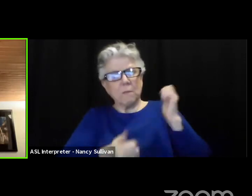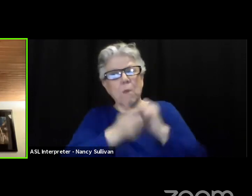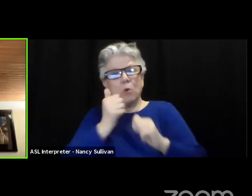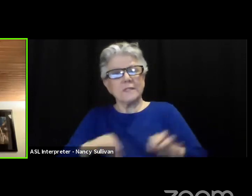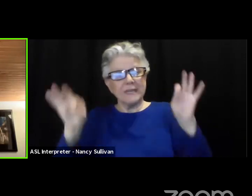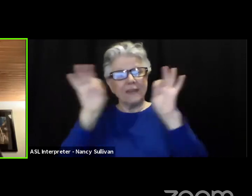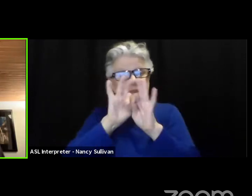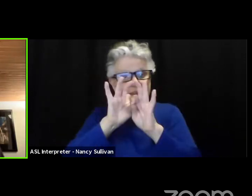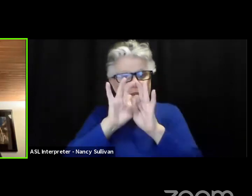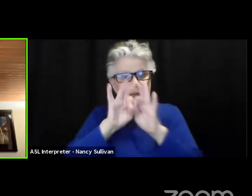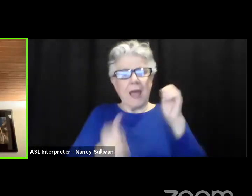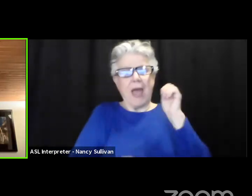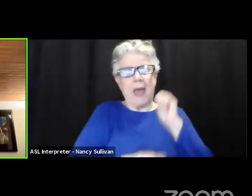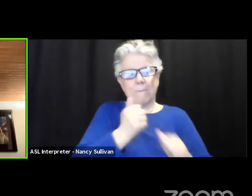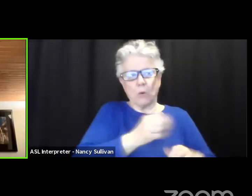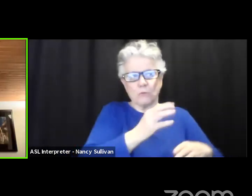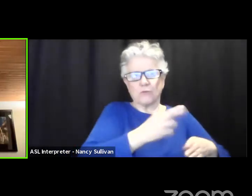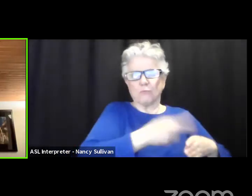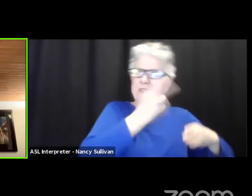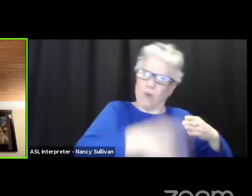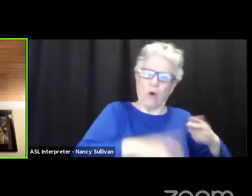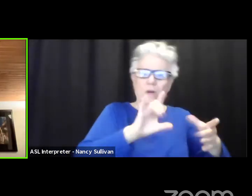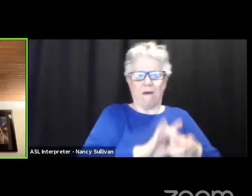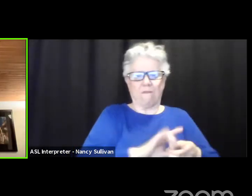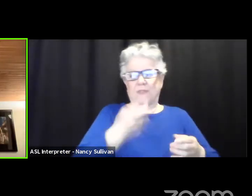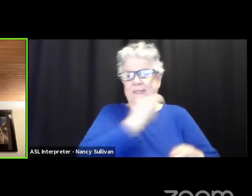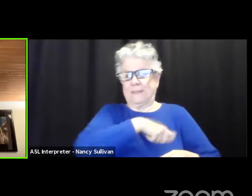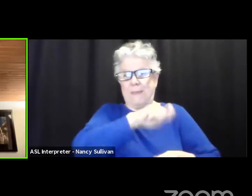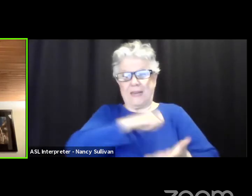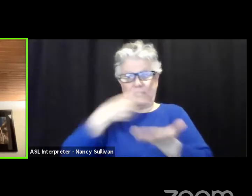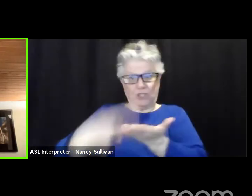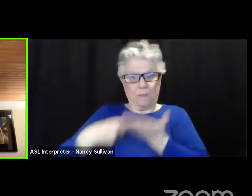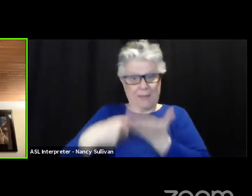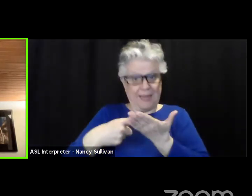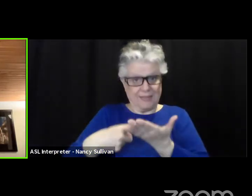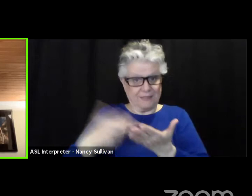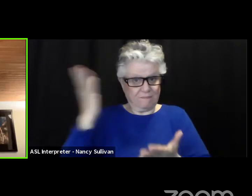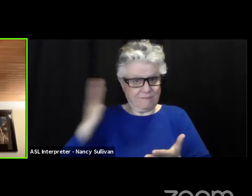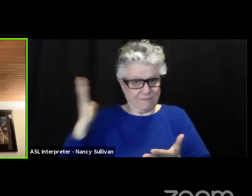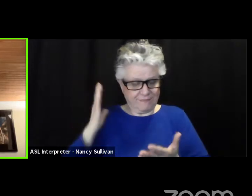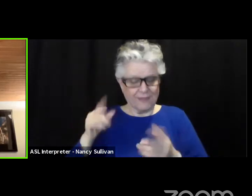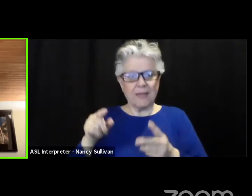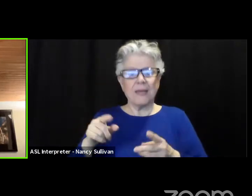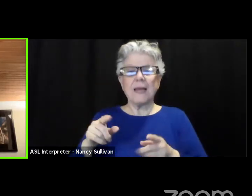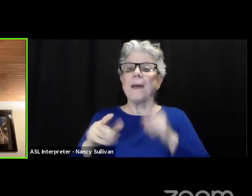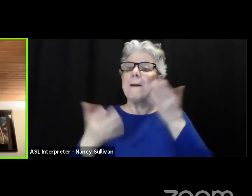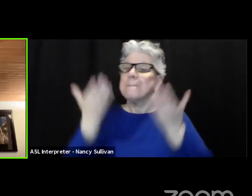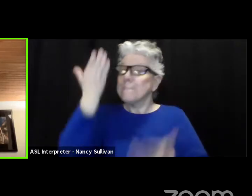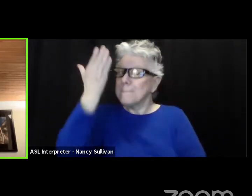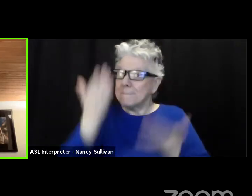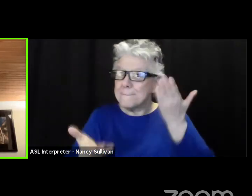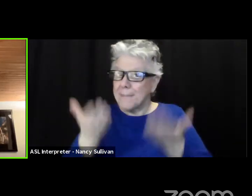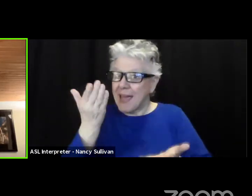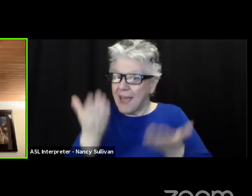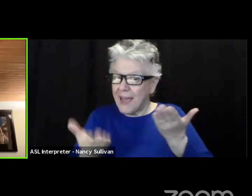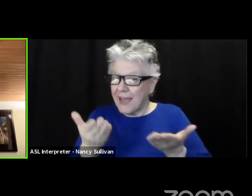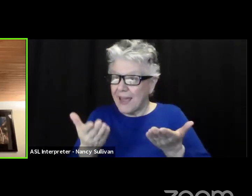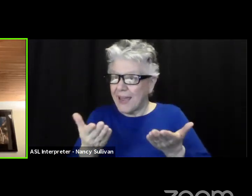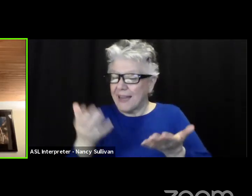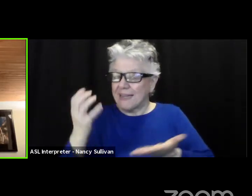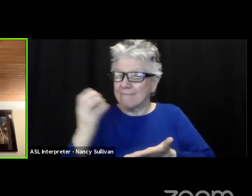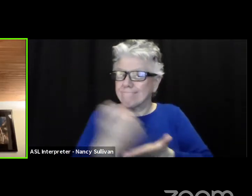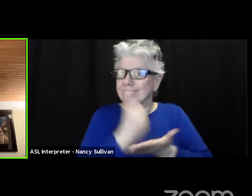significant and most consequential about the Spanish colonial debates is liable to uncritically appropriate at